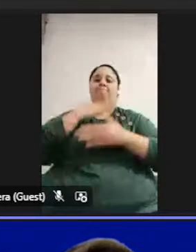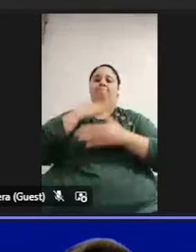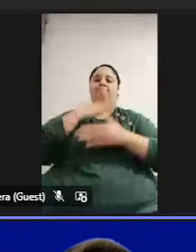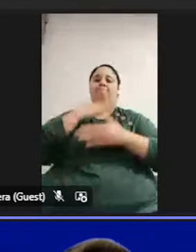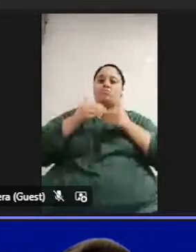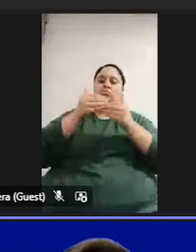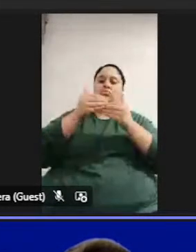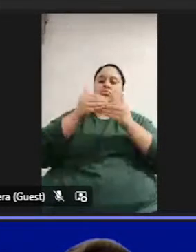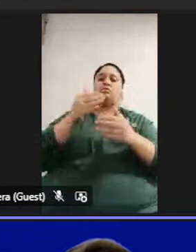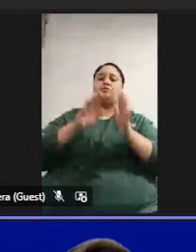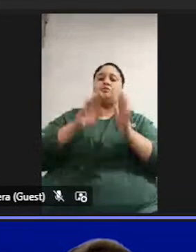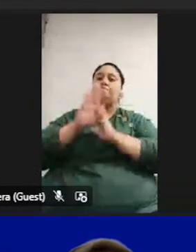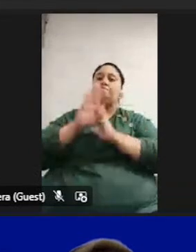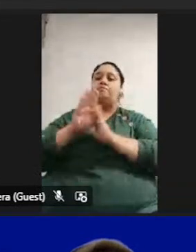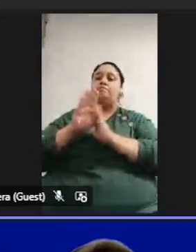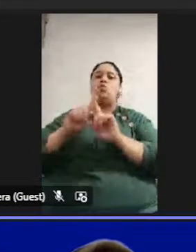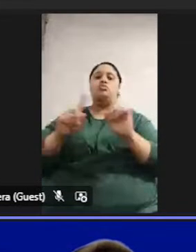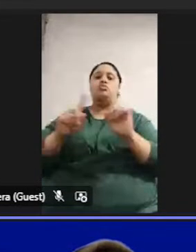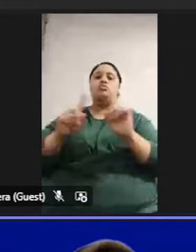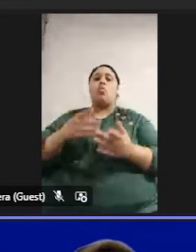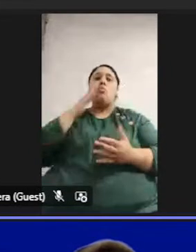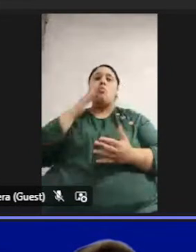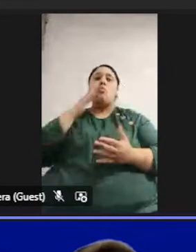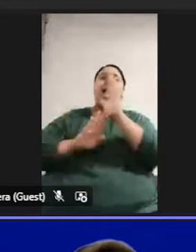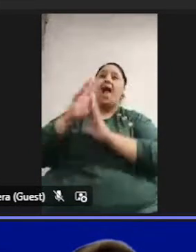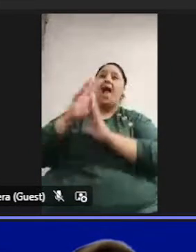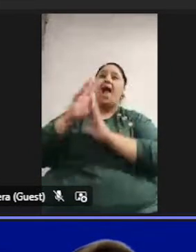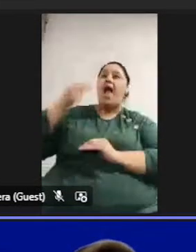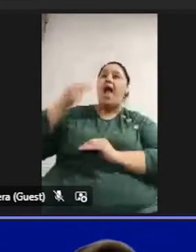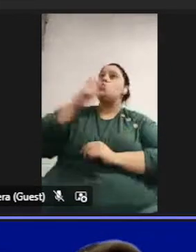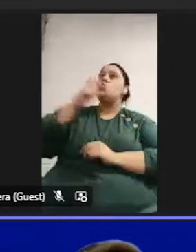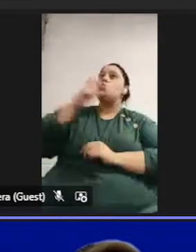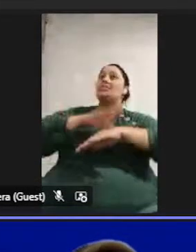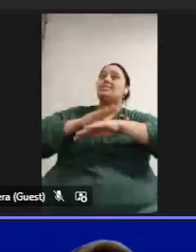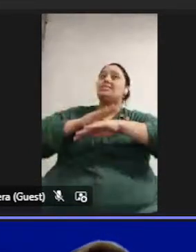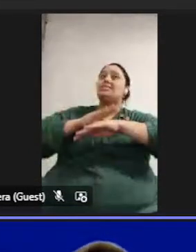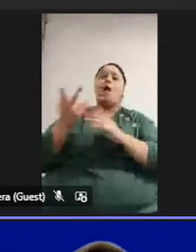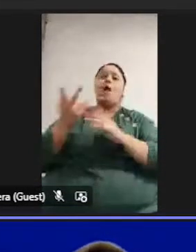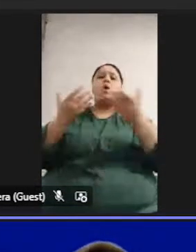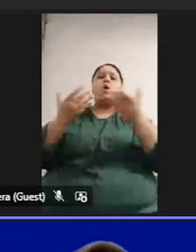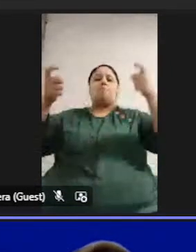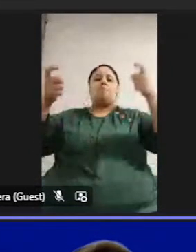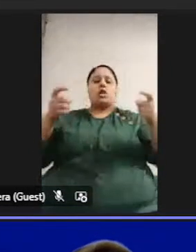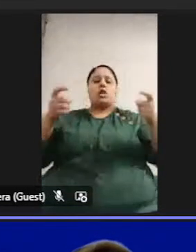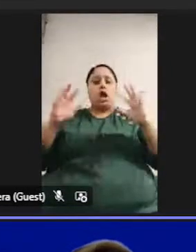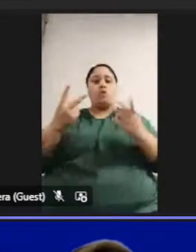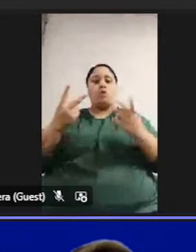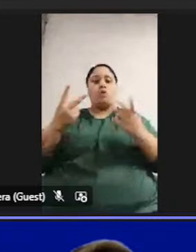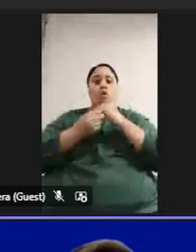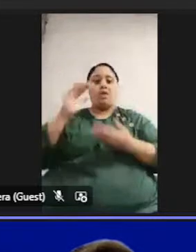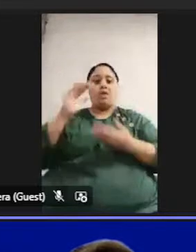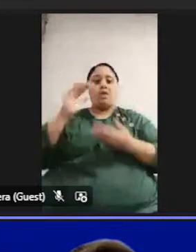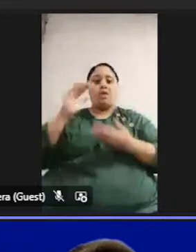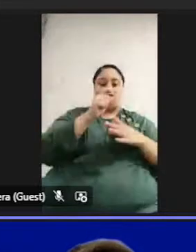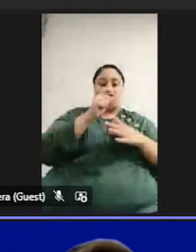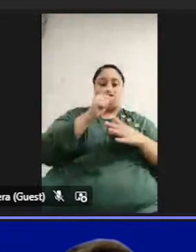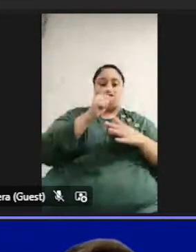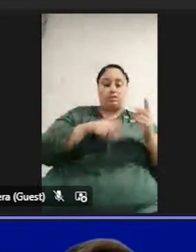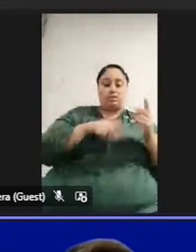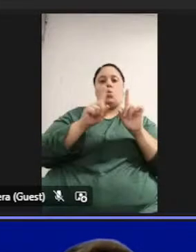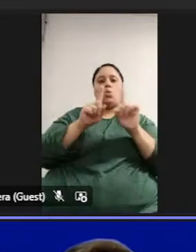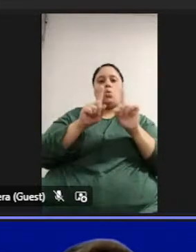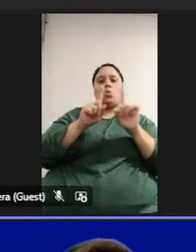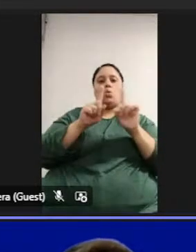peak loads at certain points, so that we can both reduce costs, but also right-size alternative